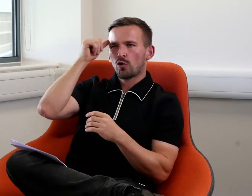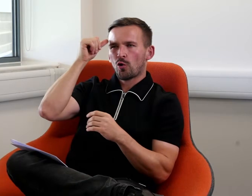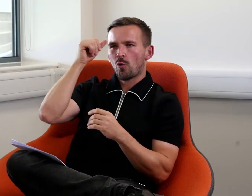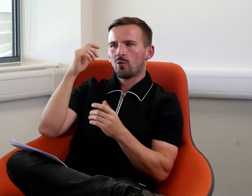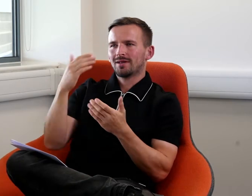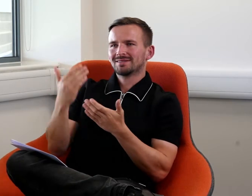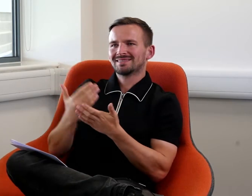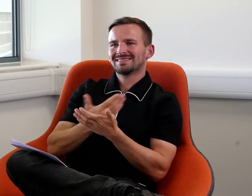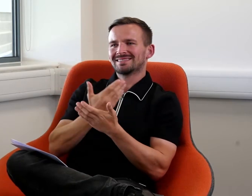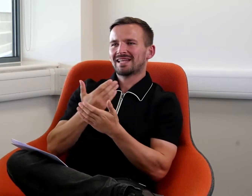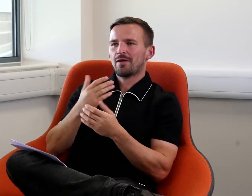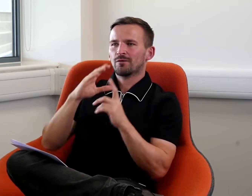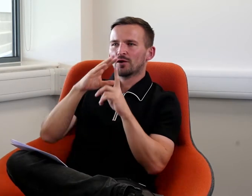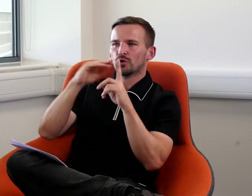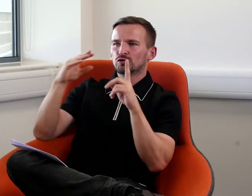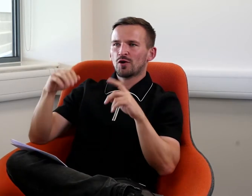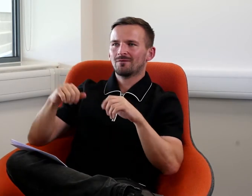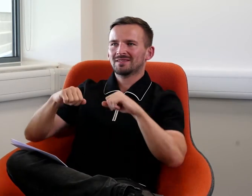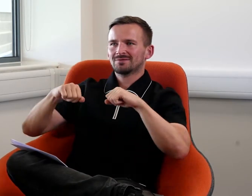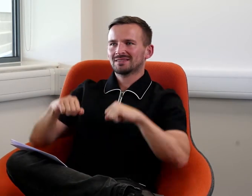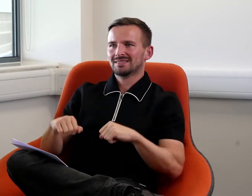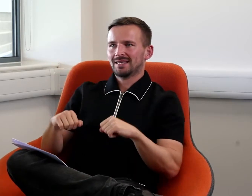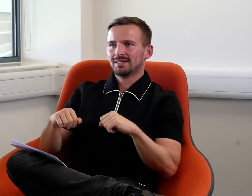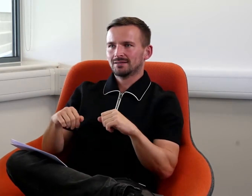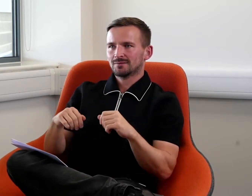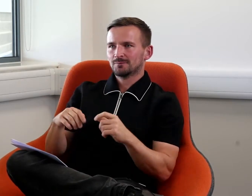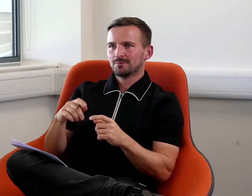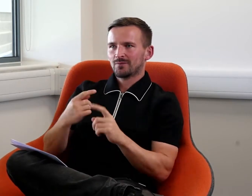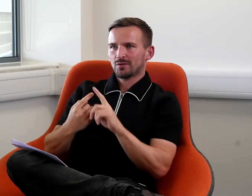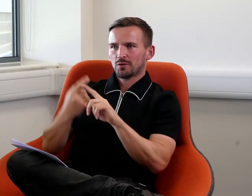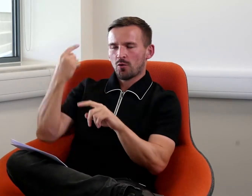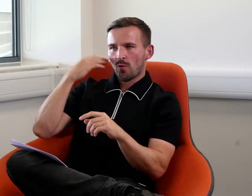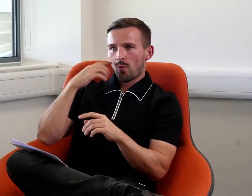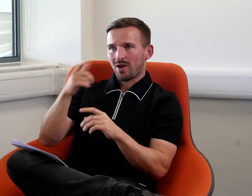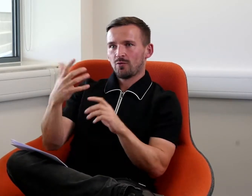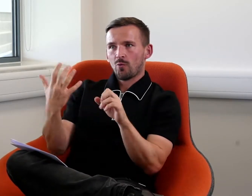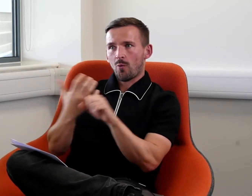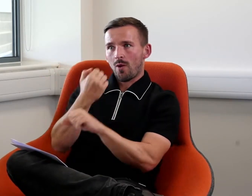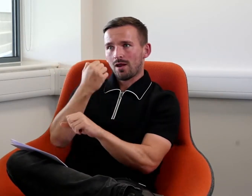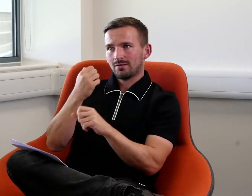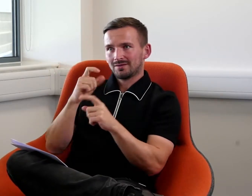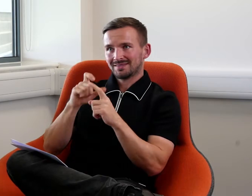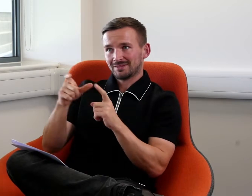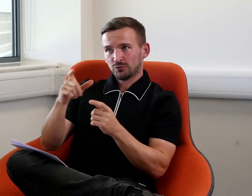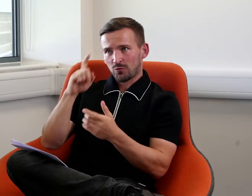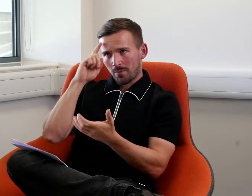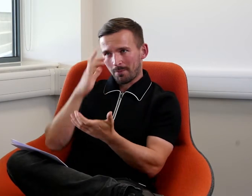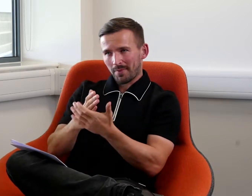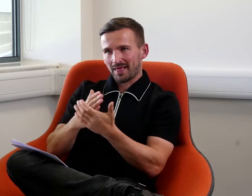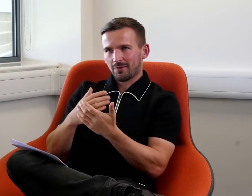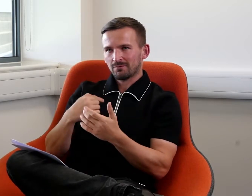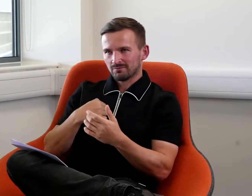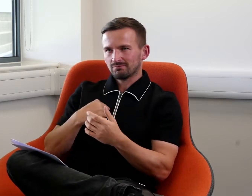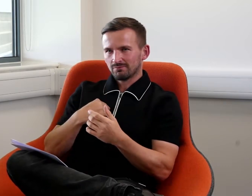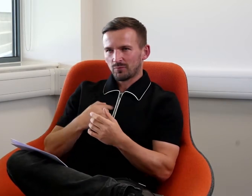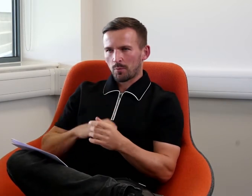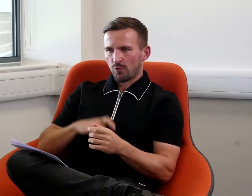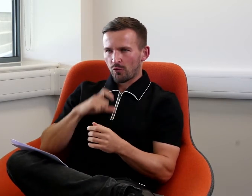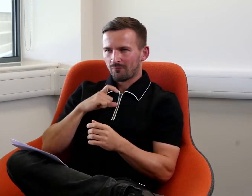and obviously previously that had been a very safe Conservative seat, hadn't it, for a long time. And when you went up against them,